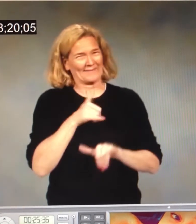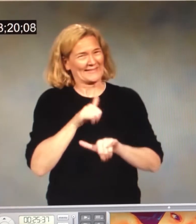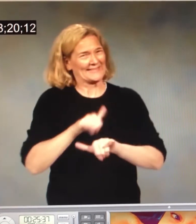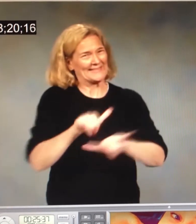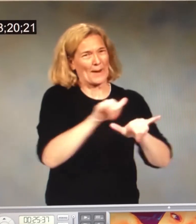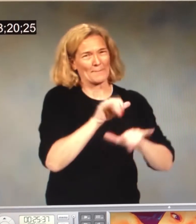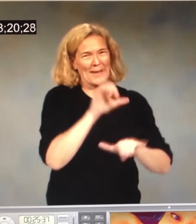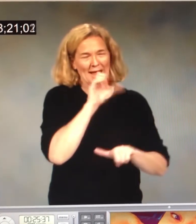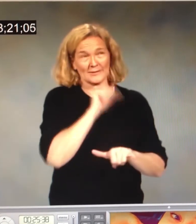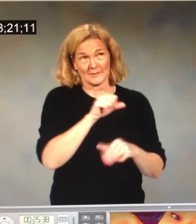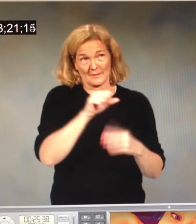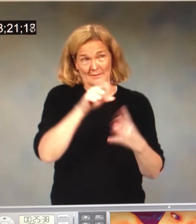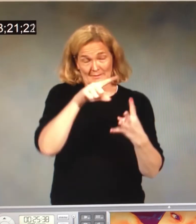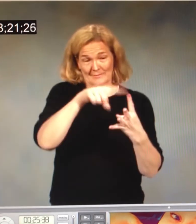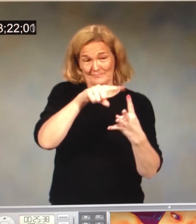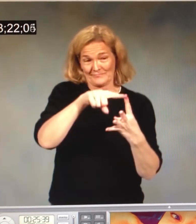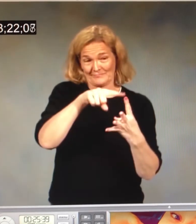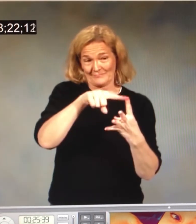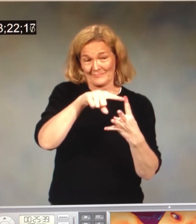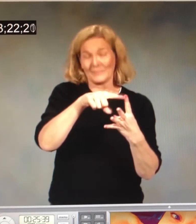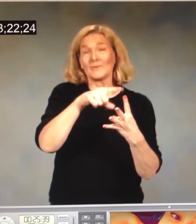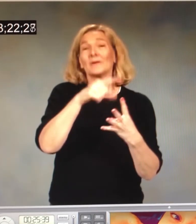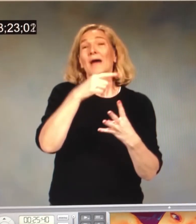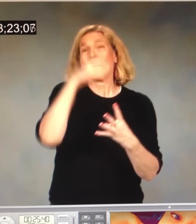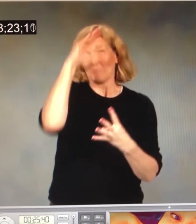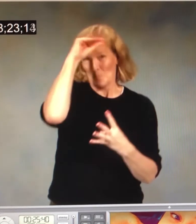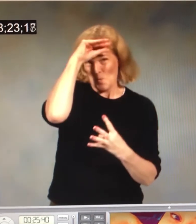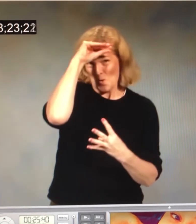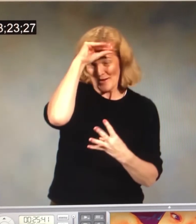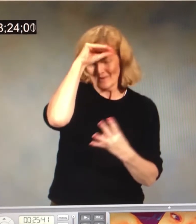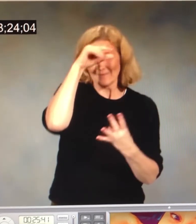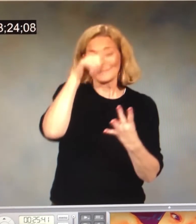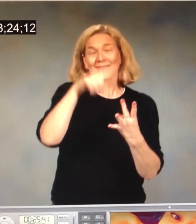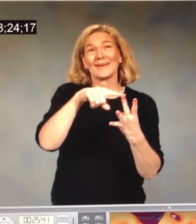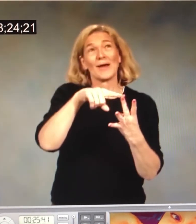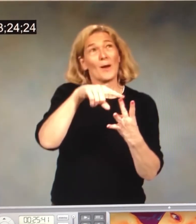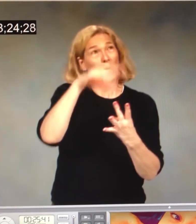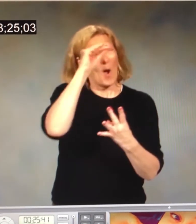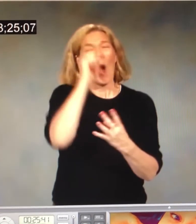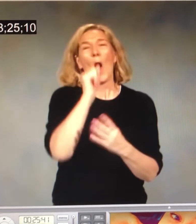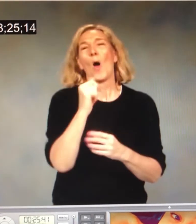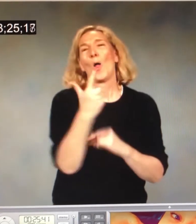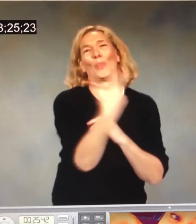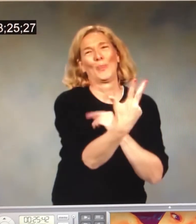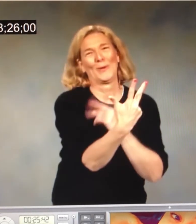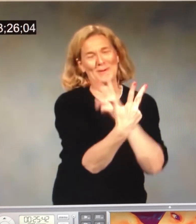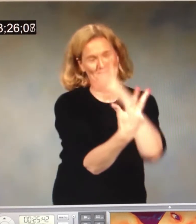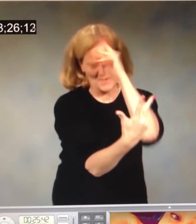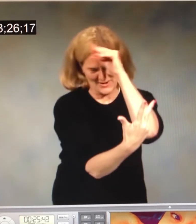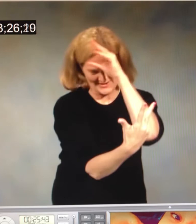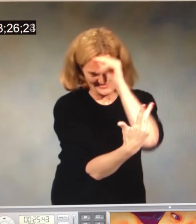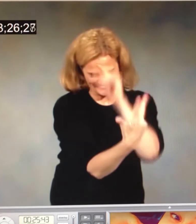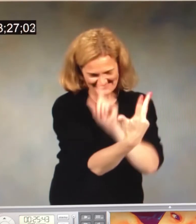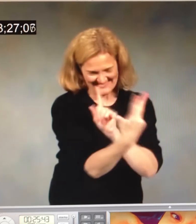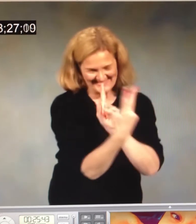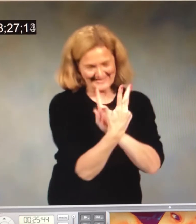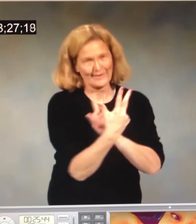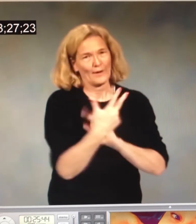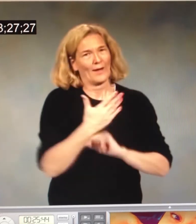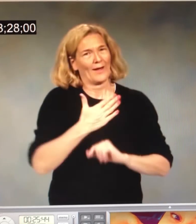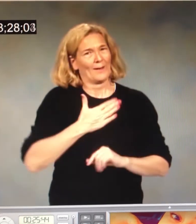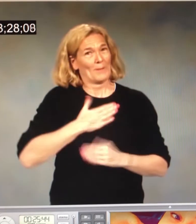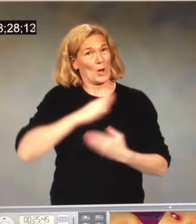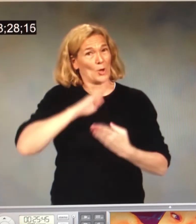became friends. We were about the same age. All of our kids were about the same age. So it was